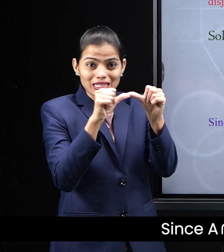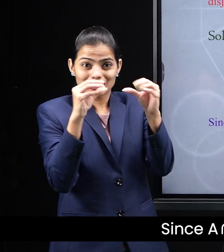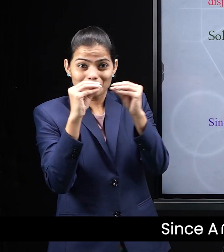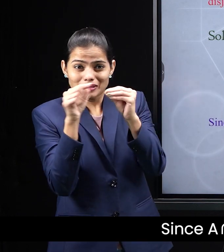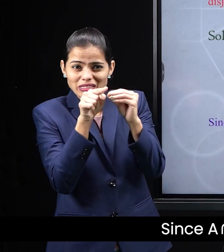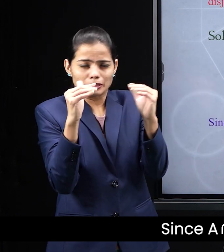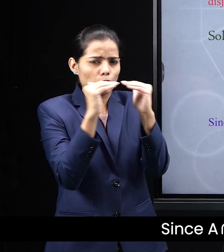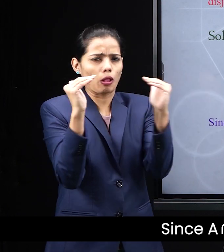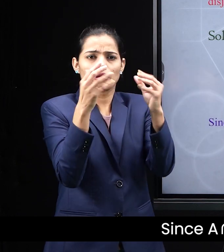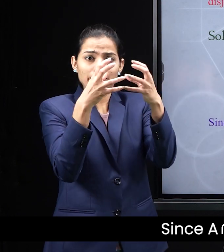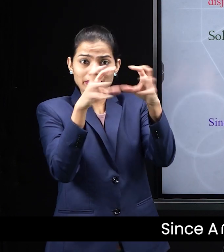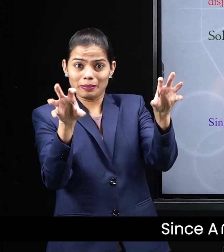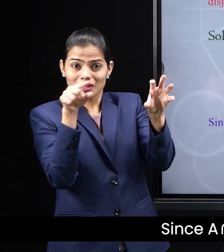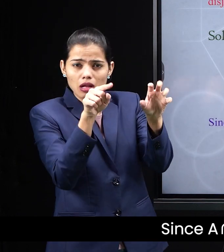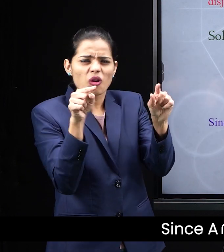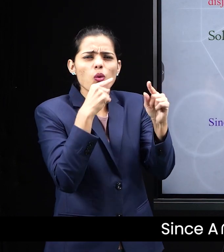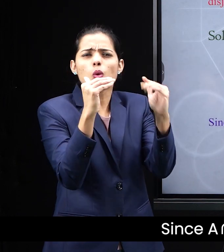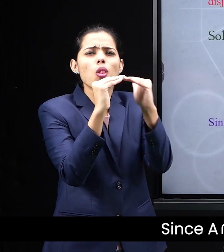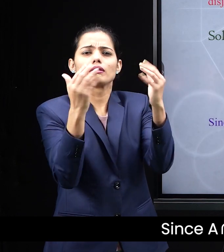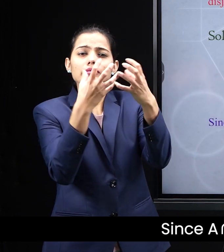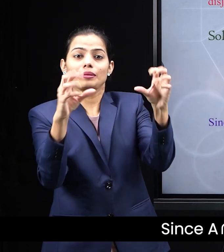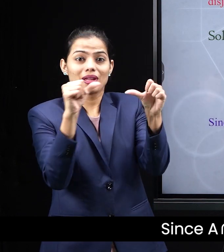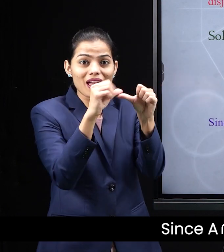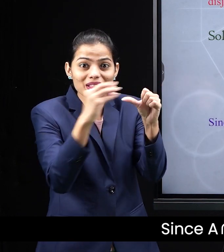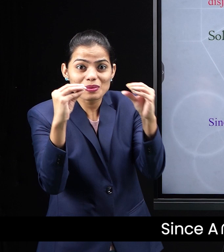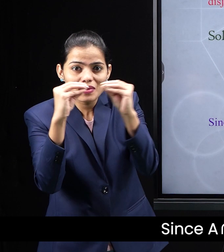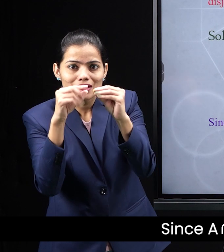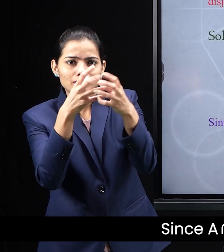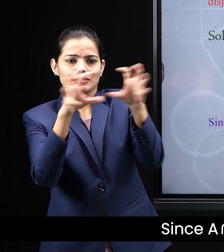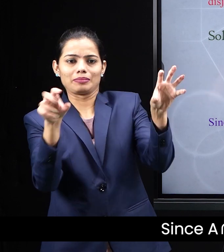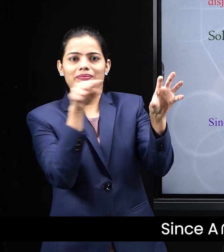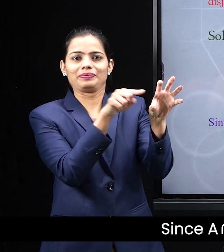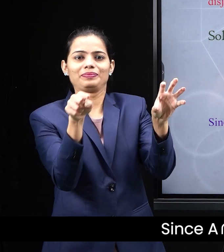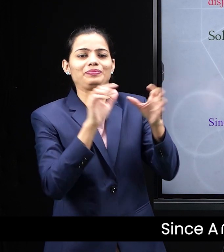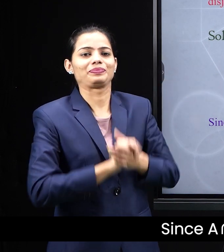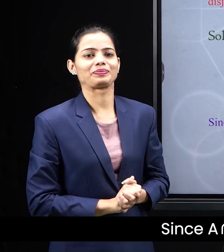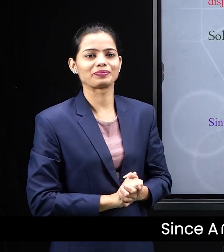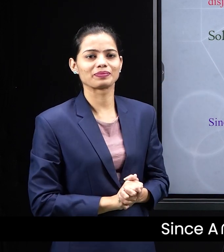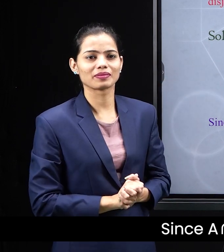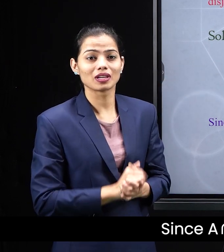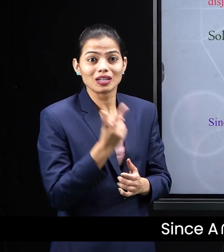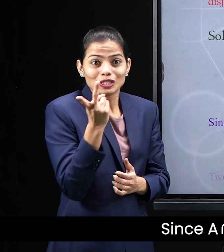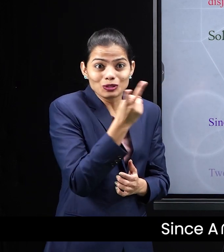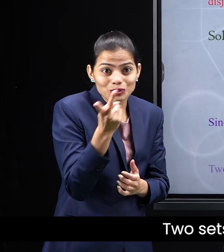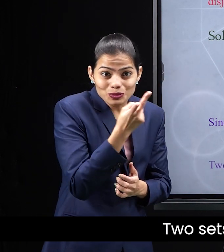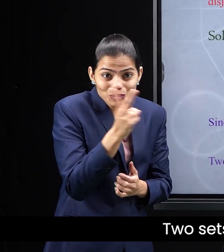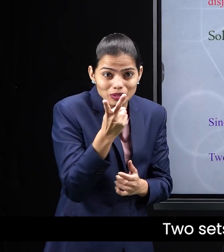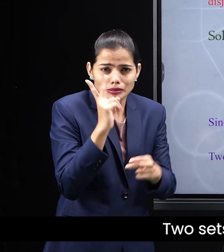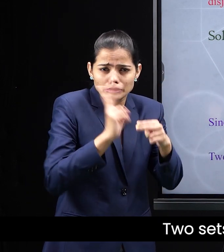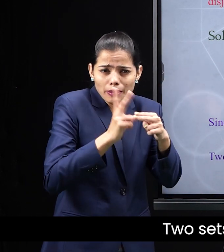A intersection B is equal to null, A and B are disjoint sets. Two sets A